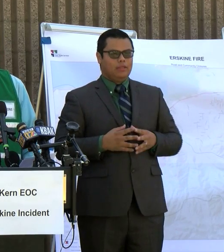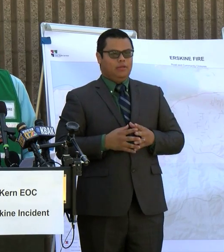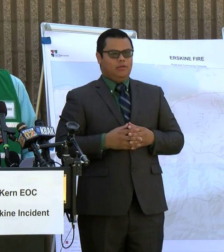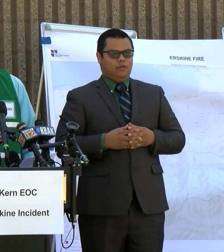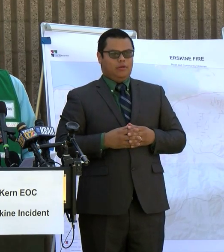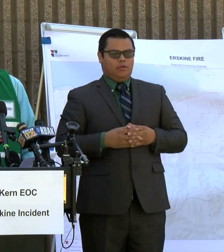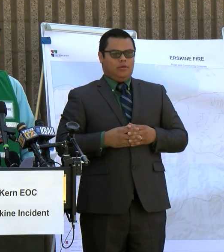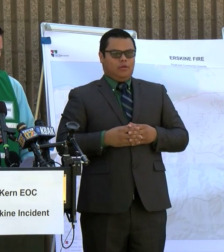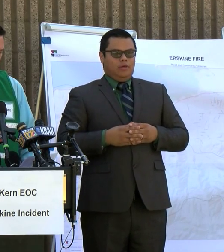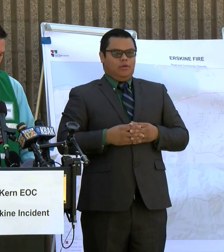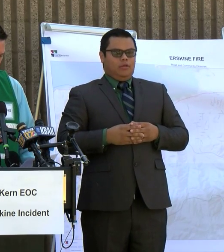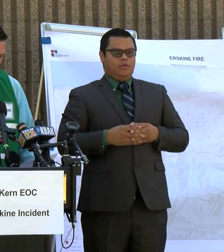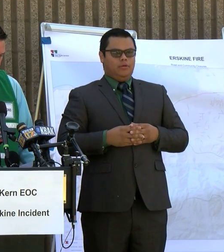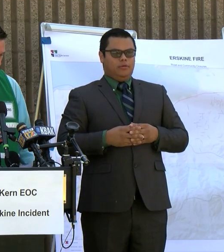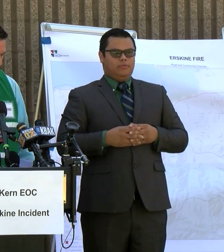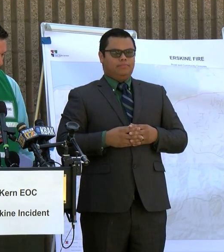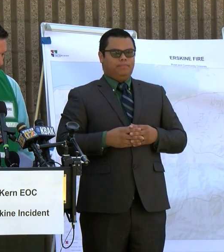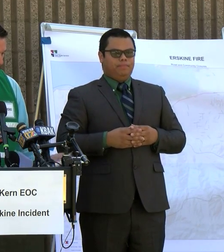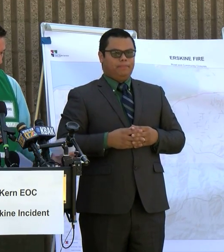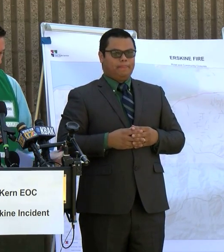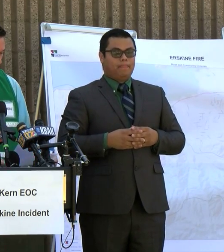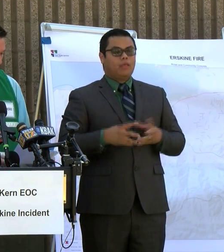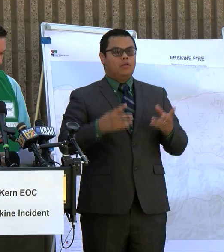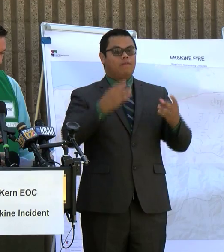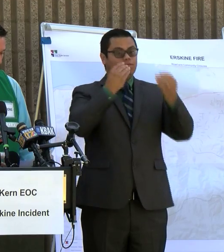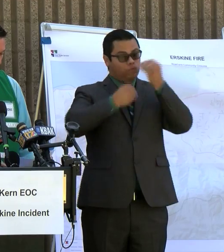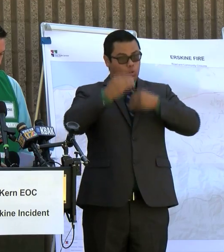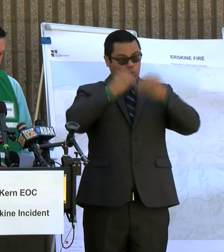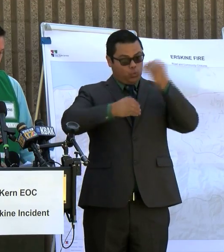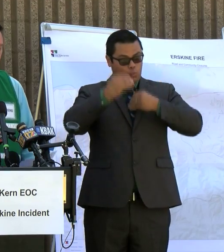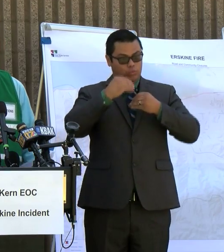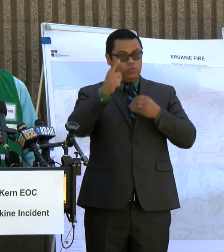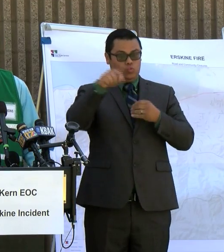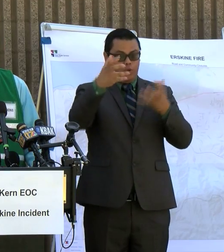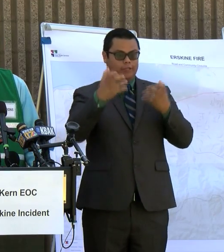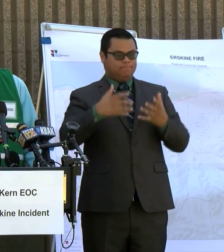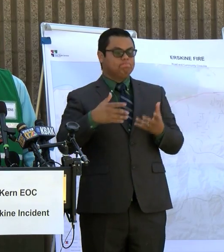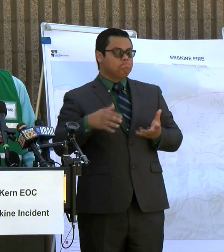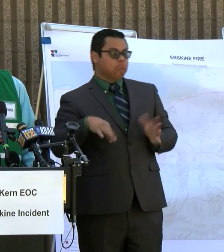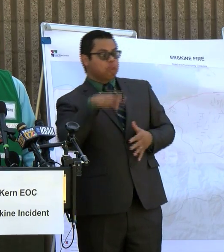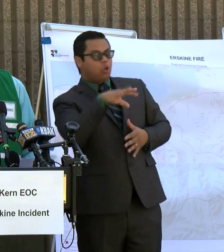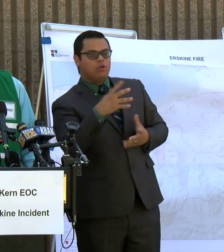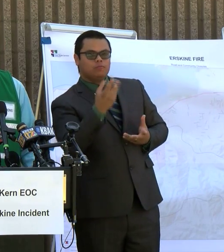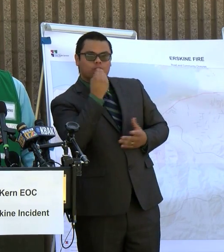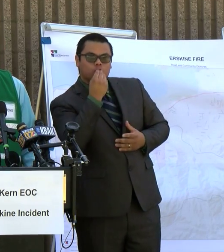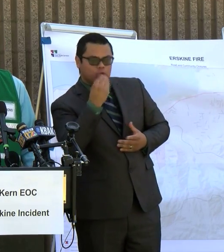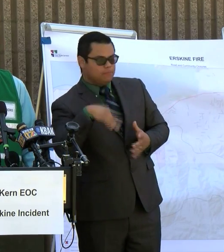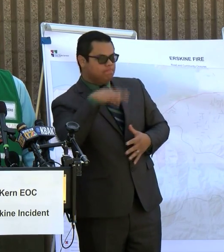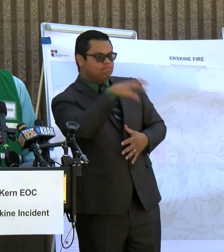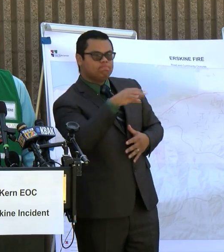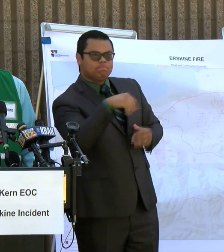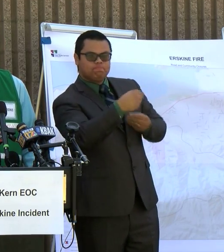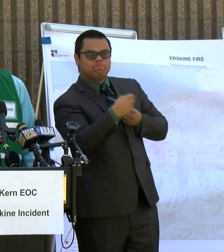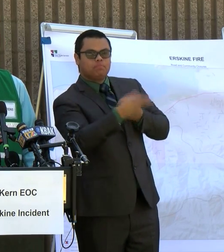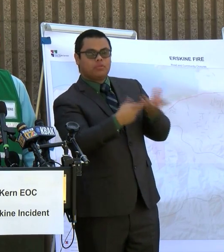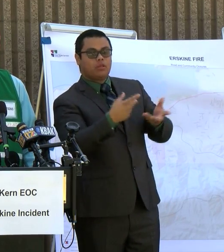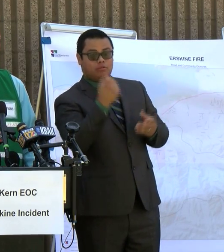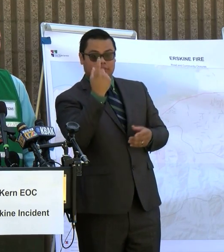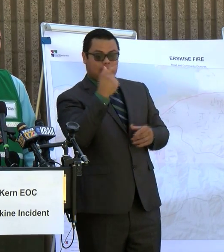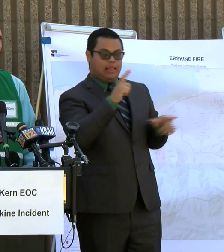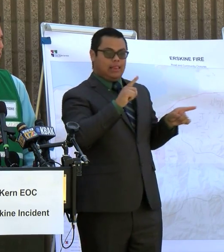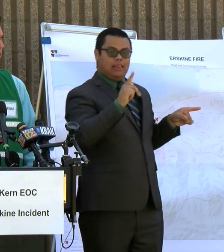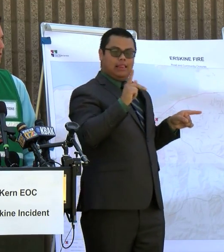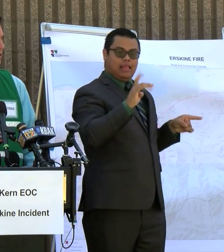Food-related donations. The food pantry in Lake Isabella is just about full,